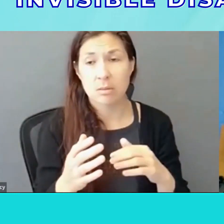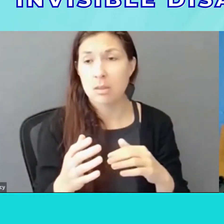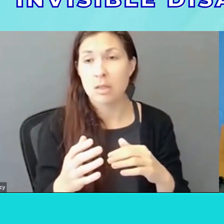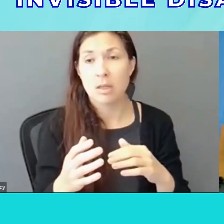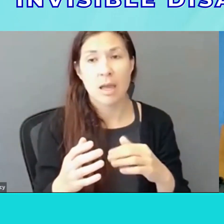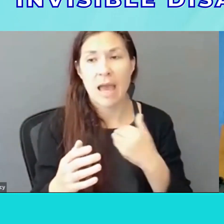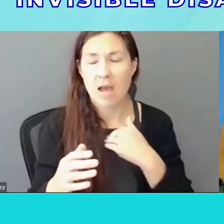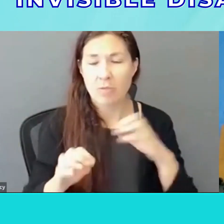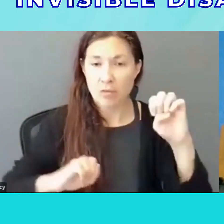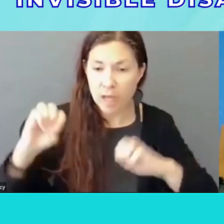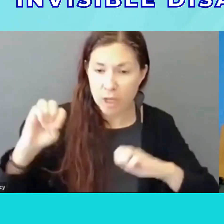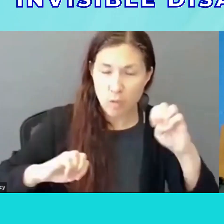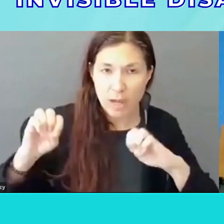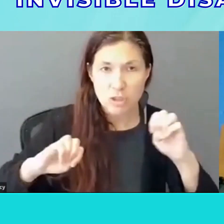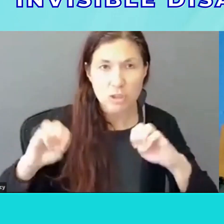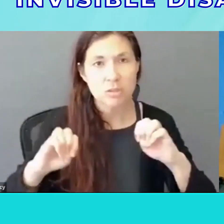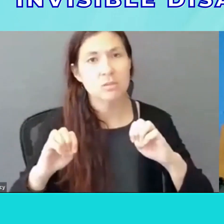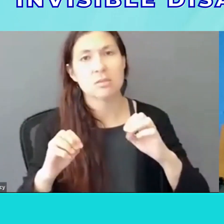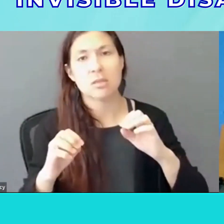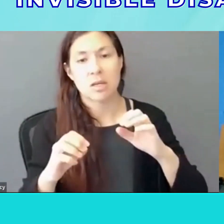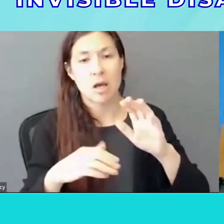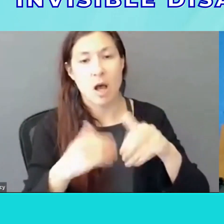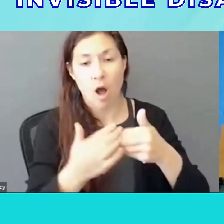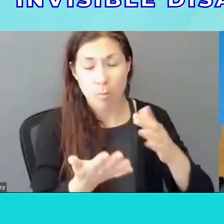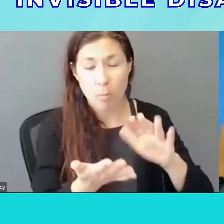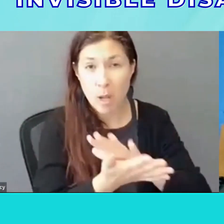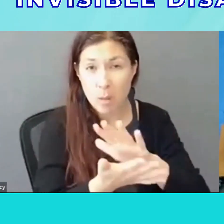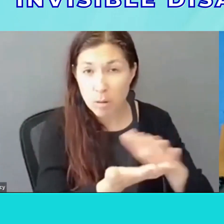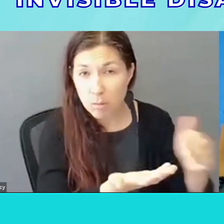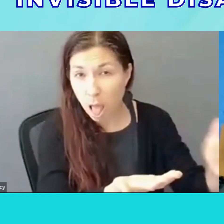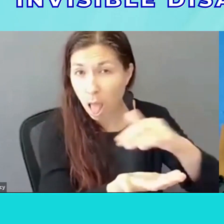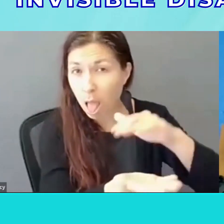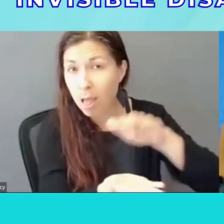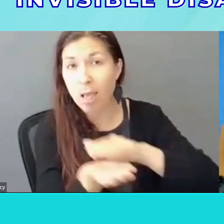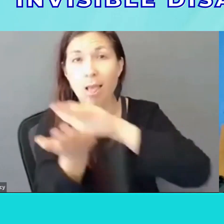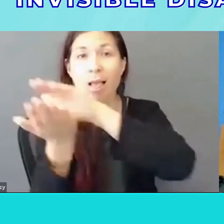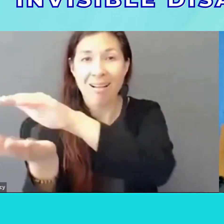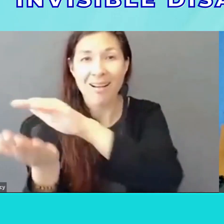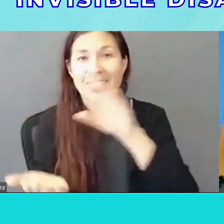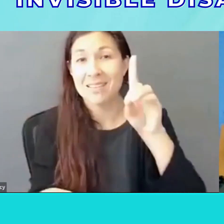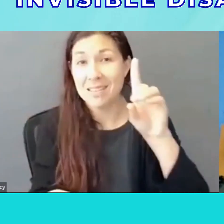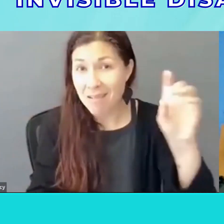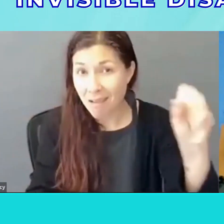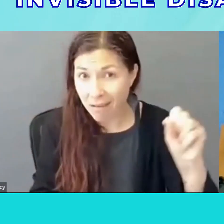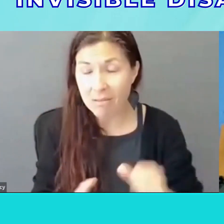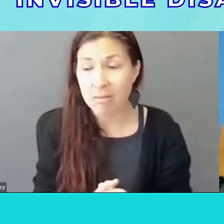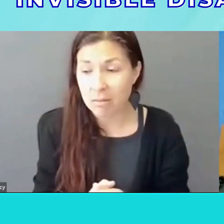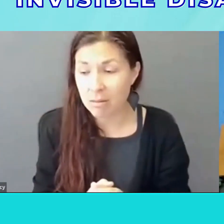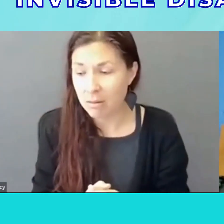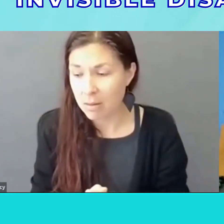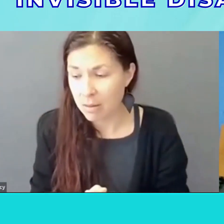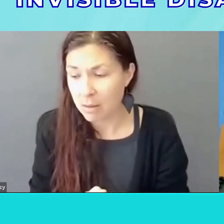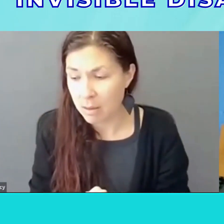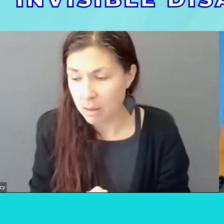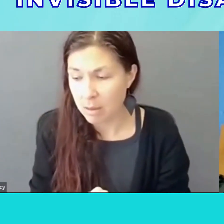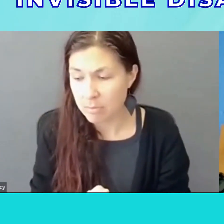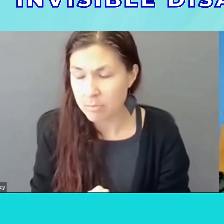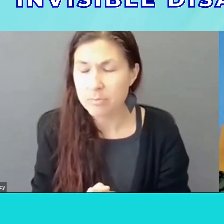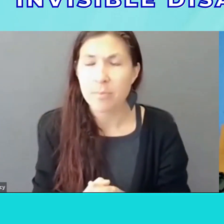first question goes out to all of our panelists. I hope someone can touch on